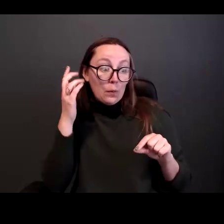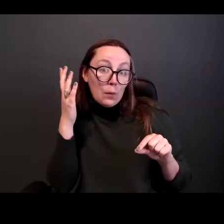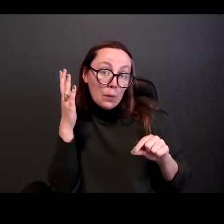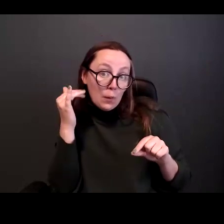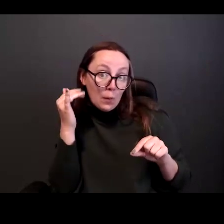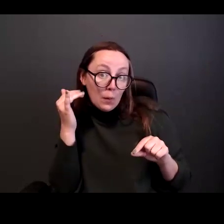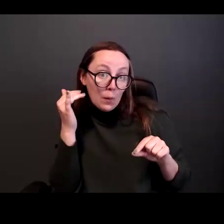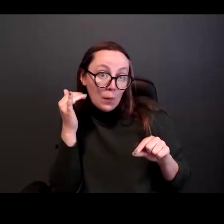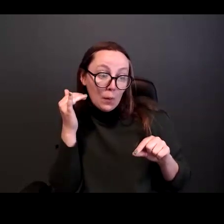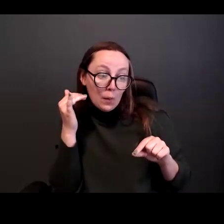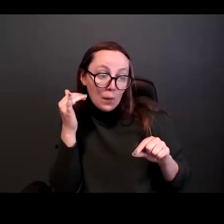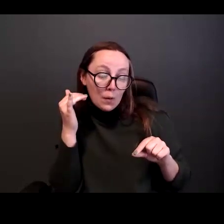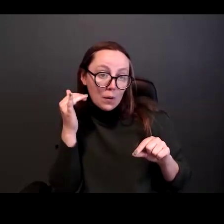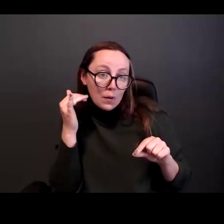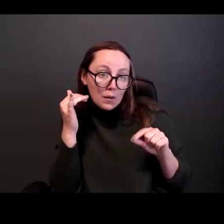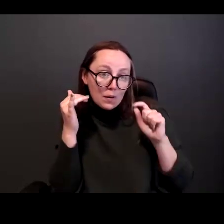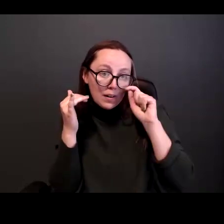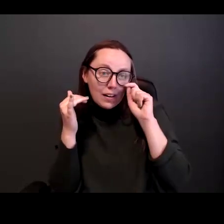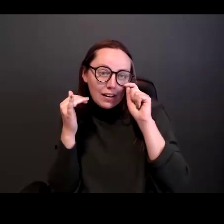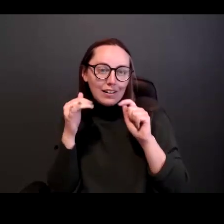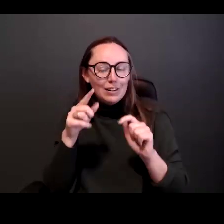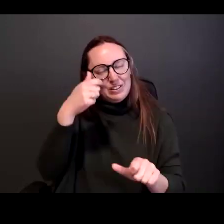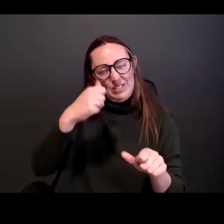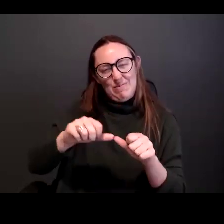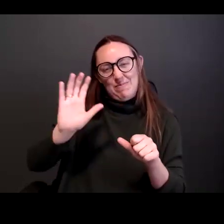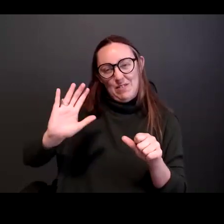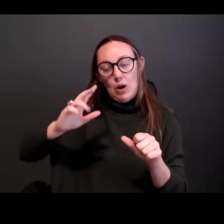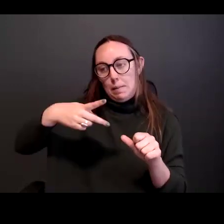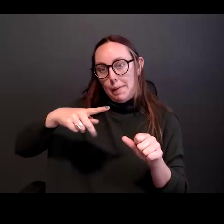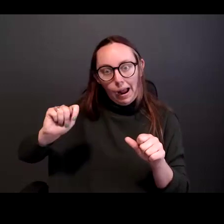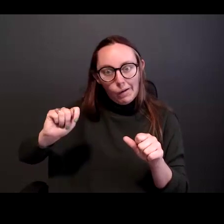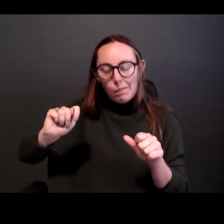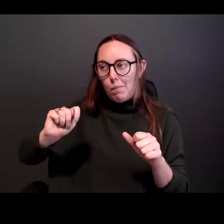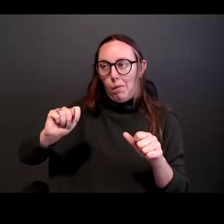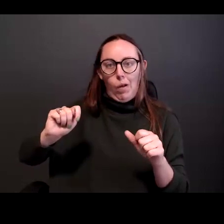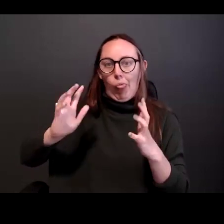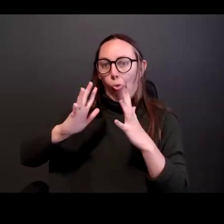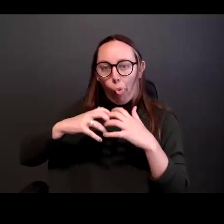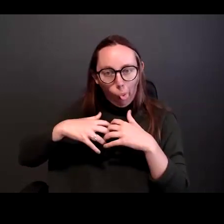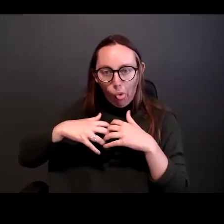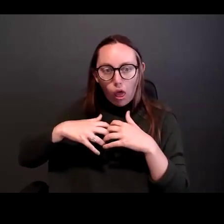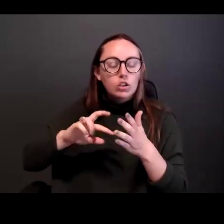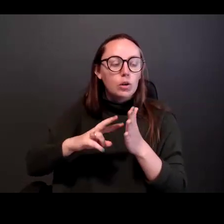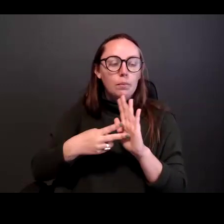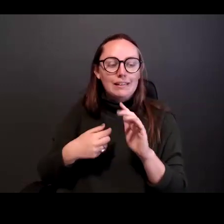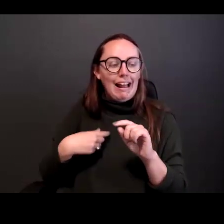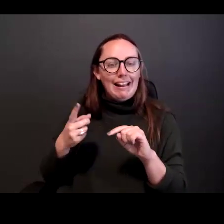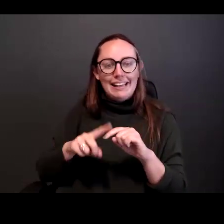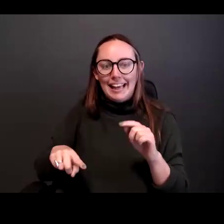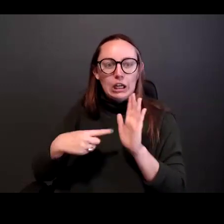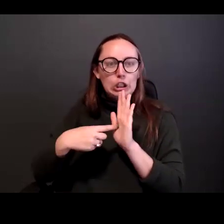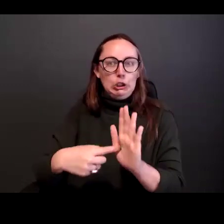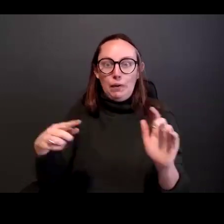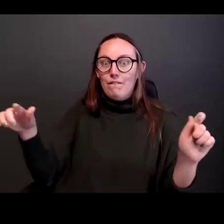you'll recall that my PowerPoint wasn't agreeing with me, so I can't give you the full desktop. So